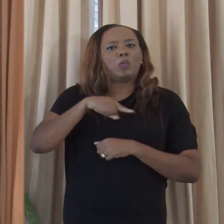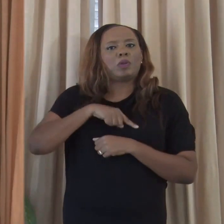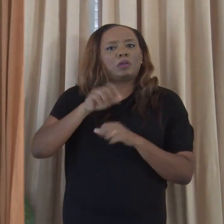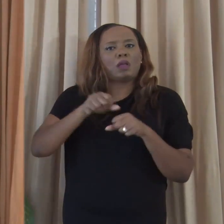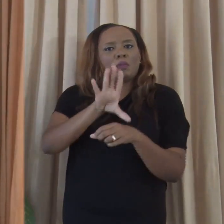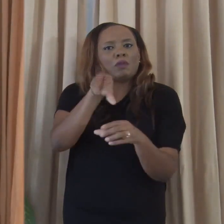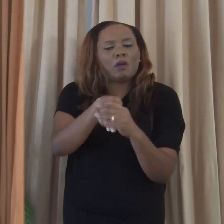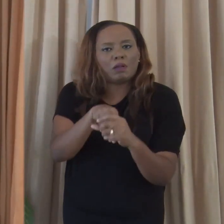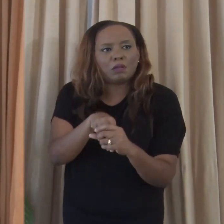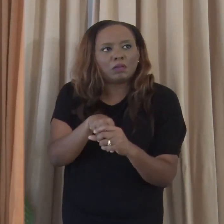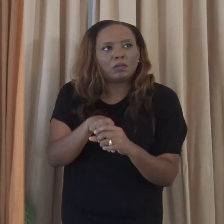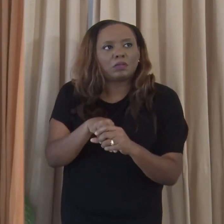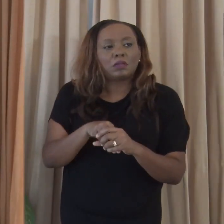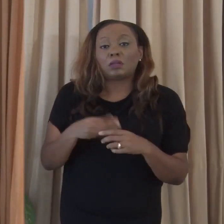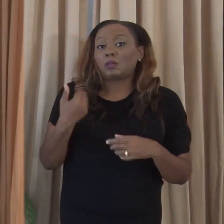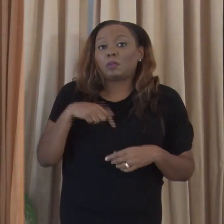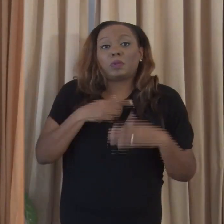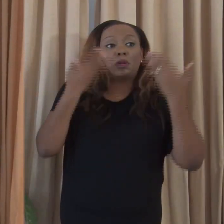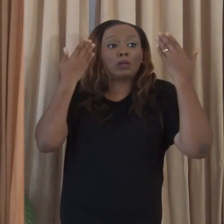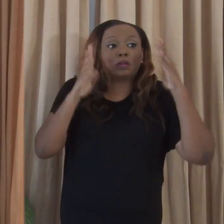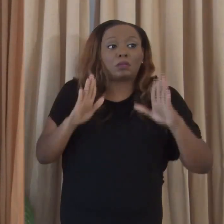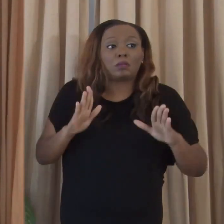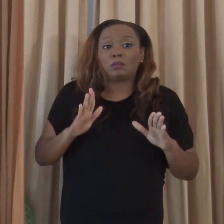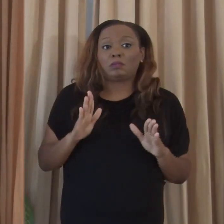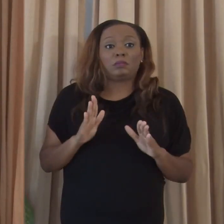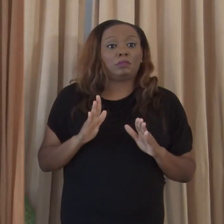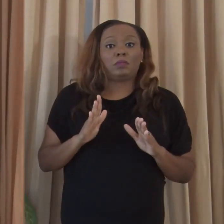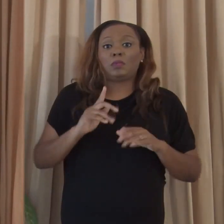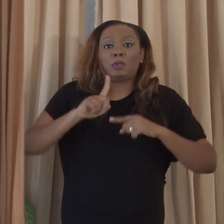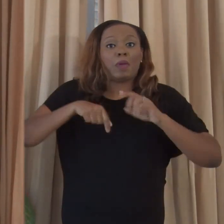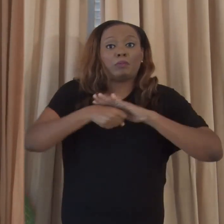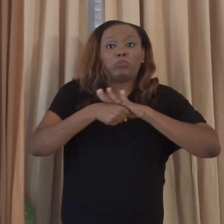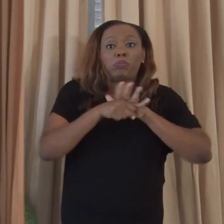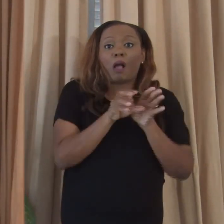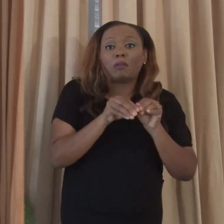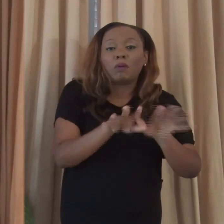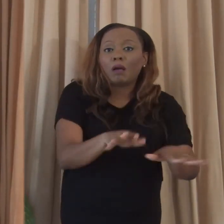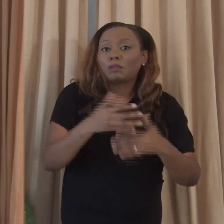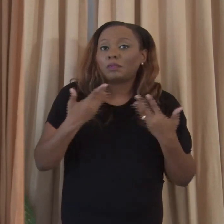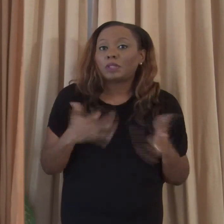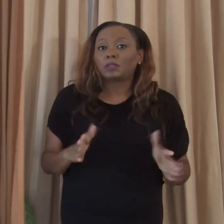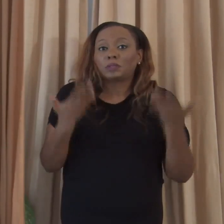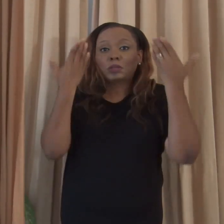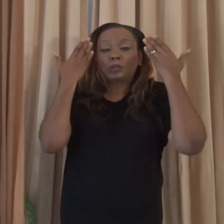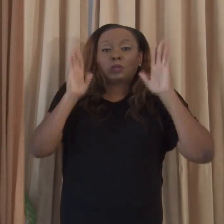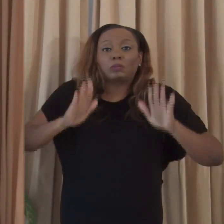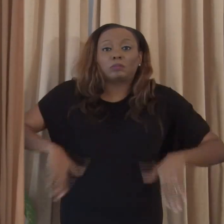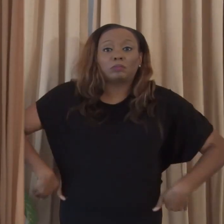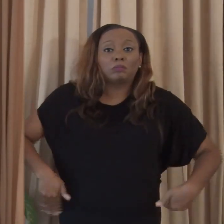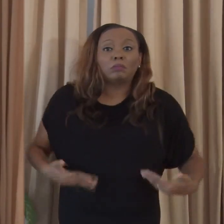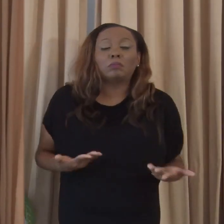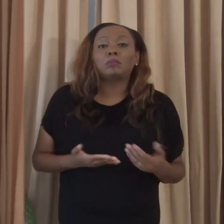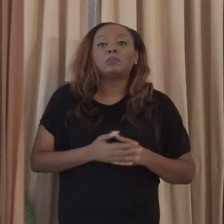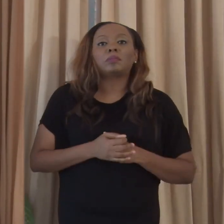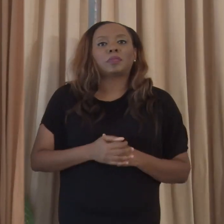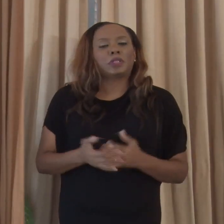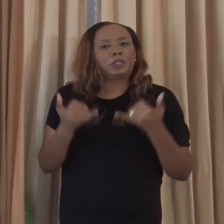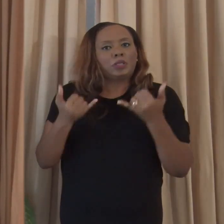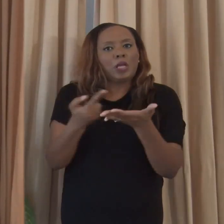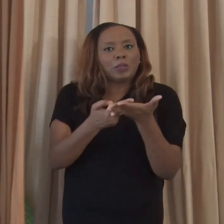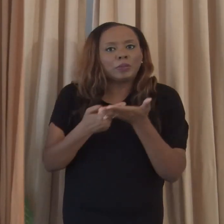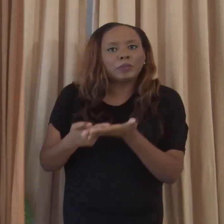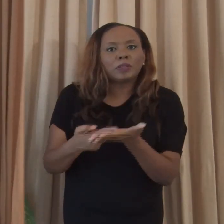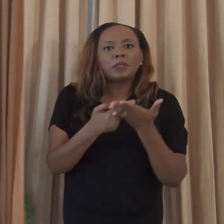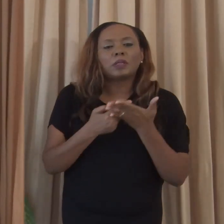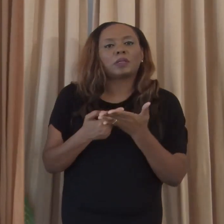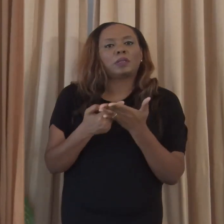of us know when this comes to pass, when this comes to an end. And therefore, part of the dialogue that we have to have with